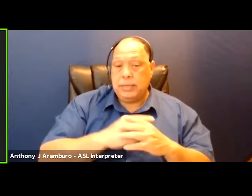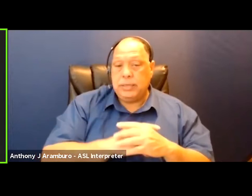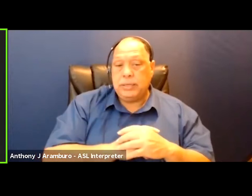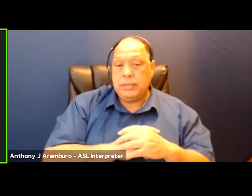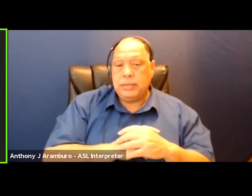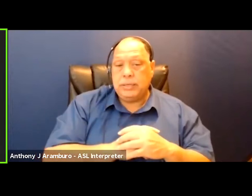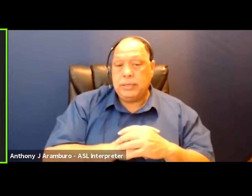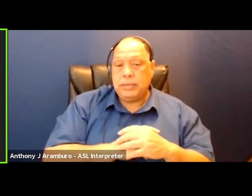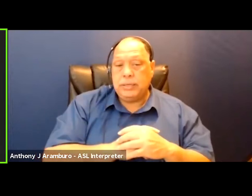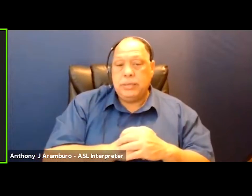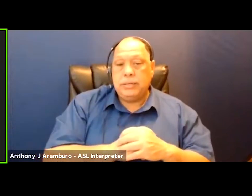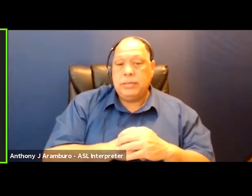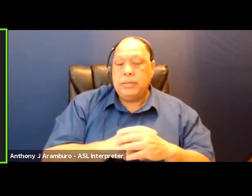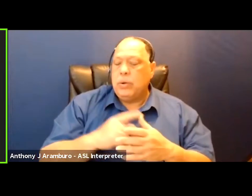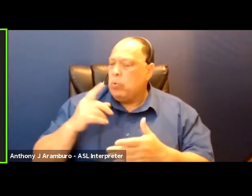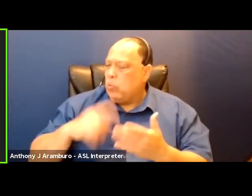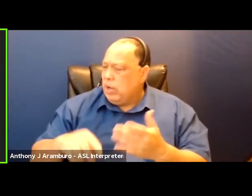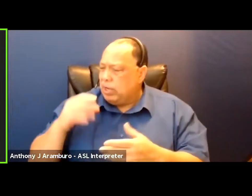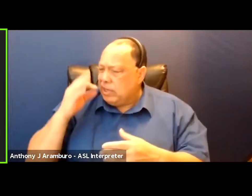What?